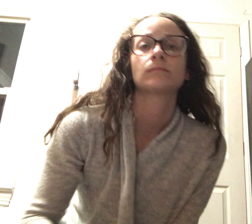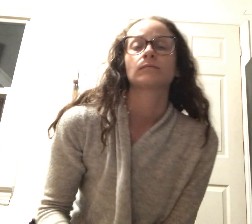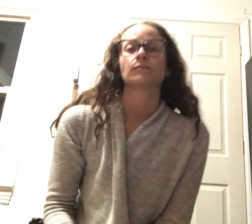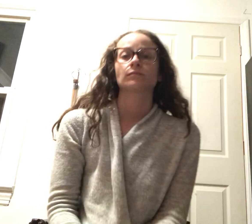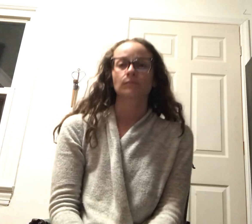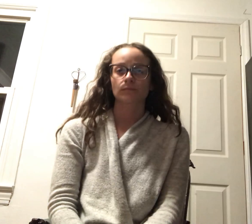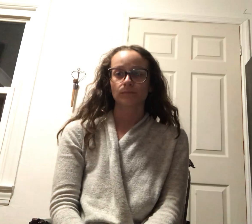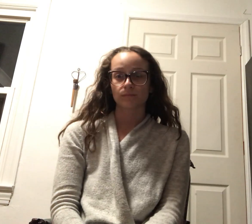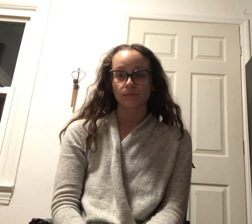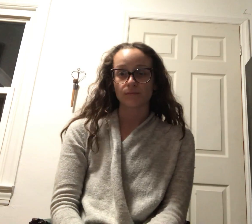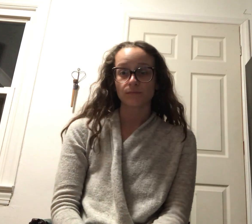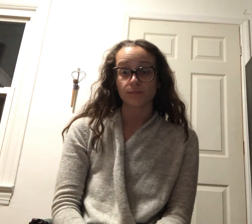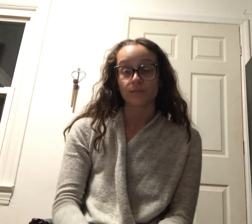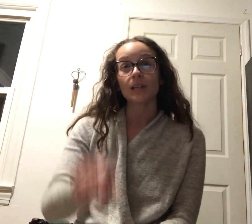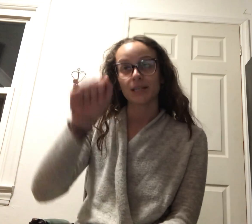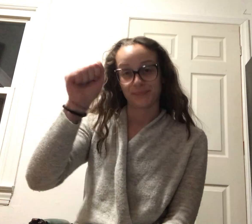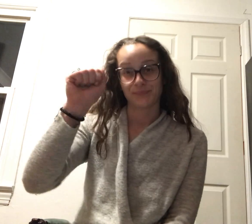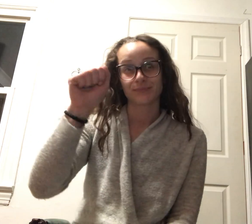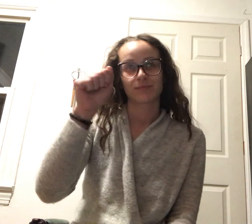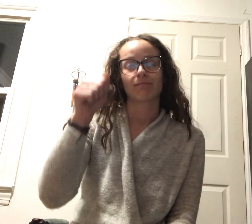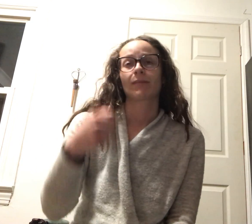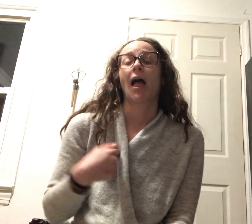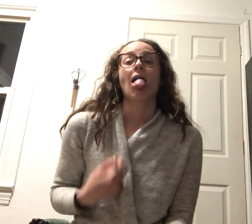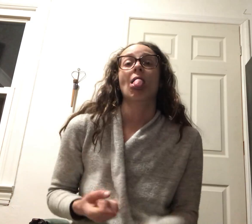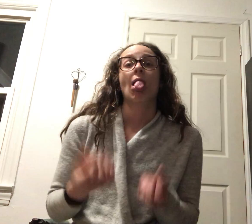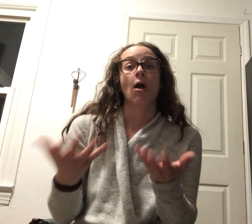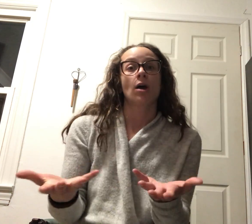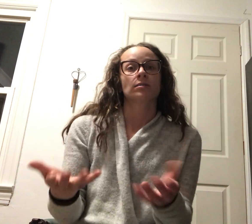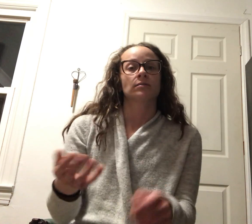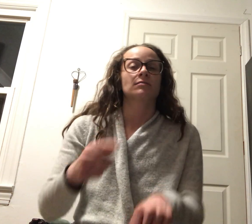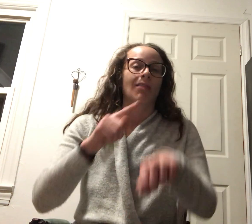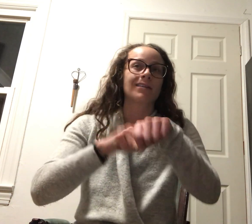Yeah, I just lost track of time and I was about to start breakfast.